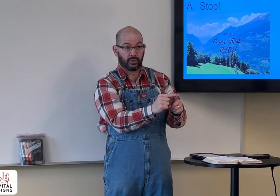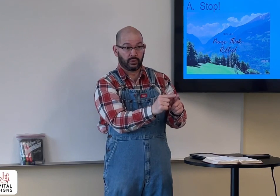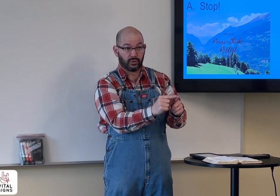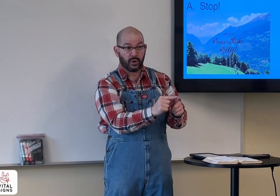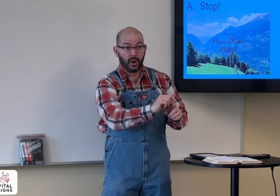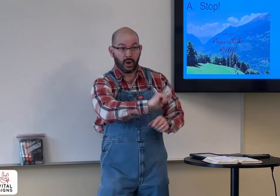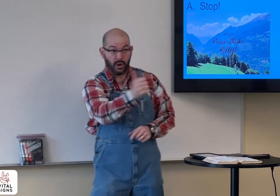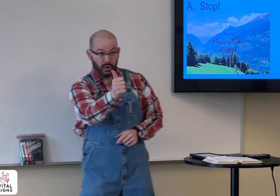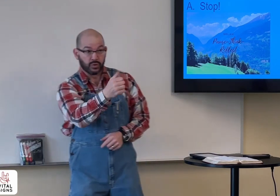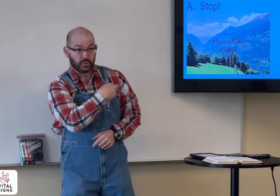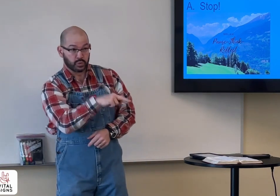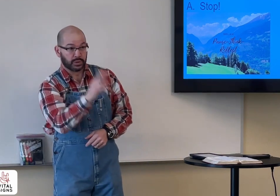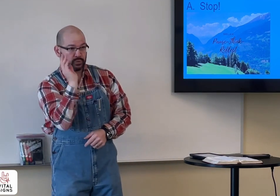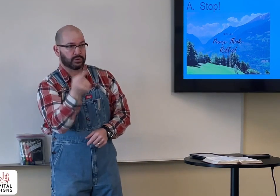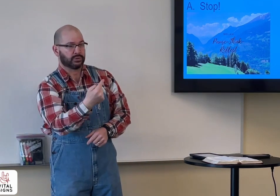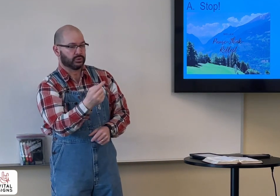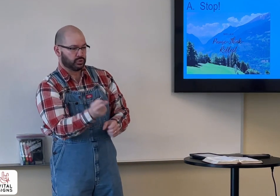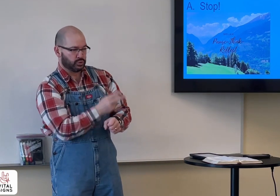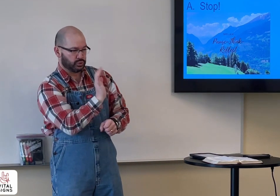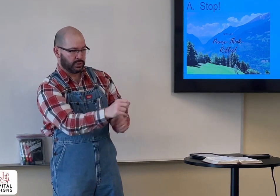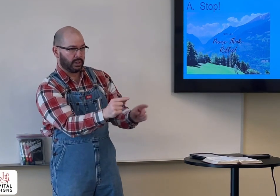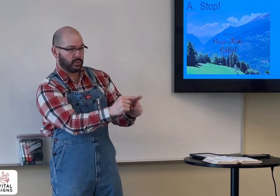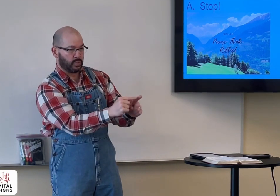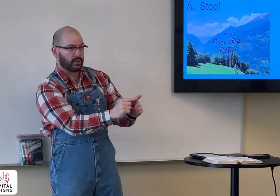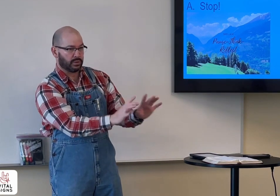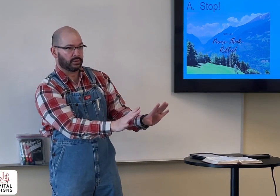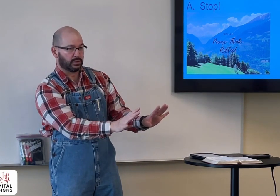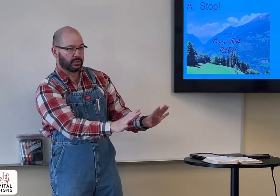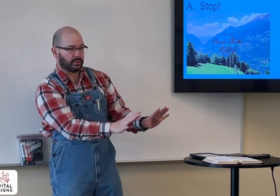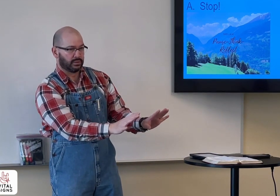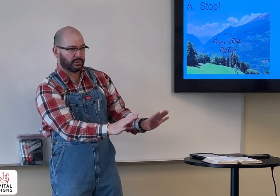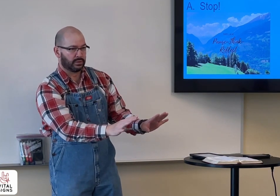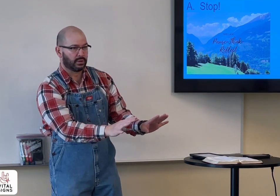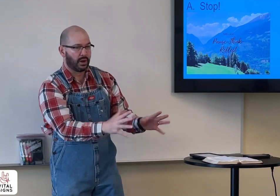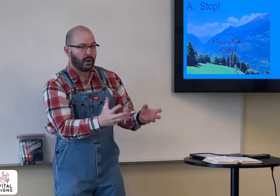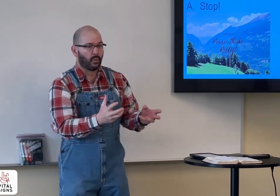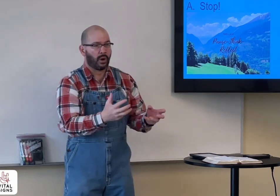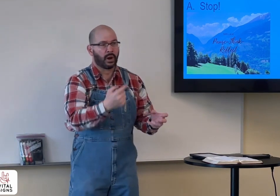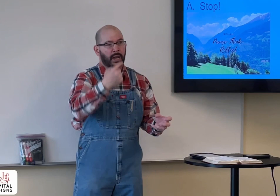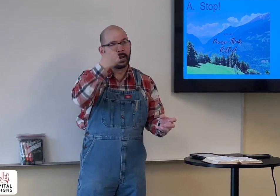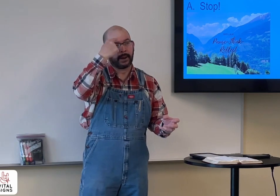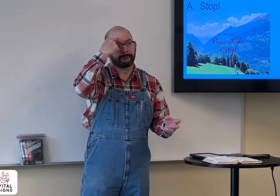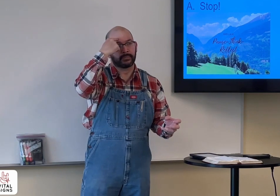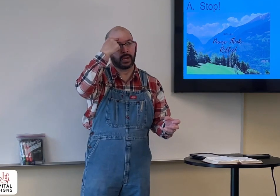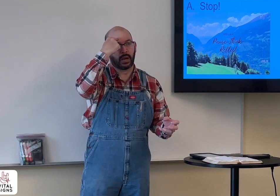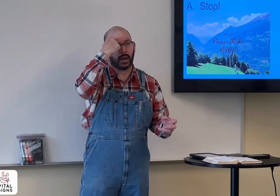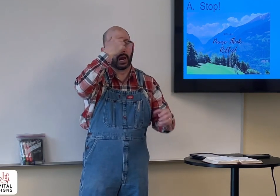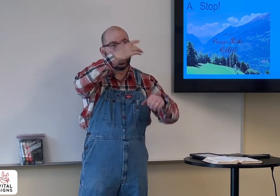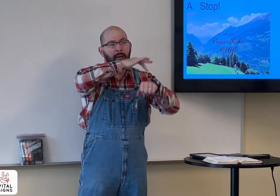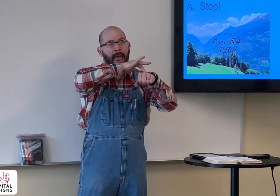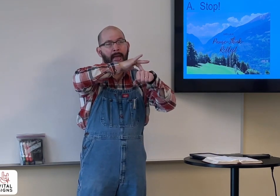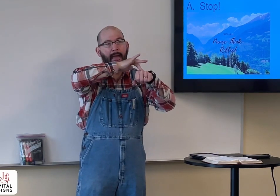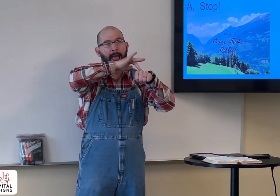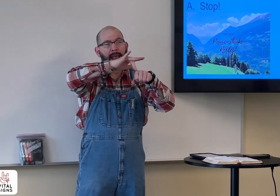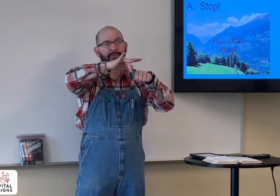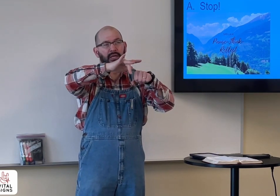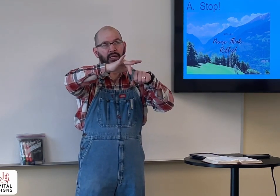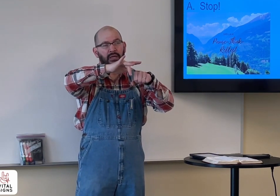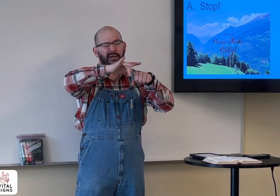yes. But there's other religions use that word meditate. But when we think about